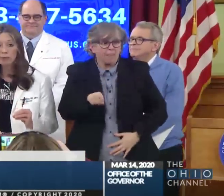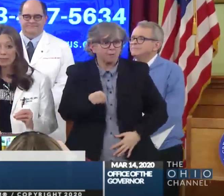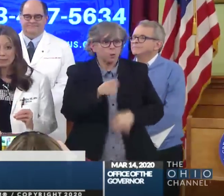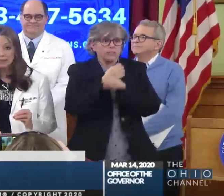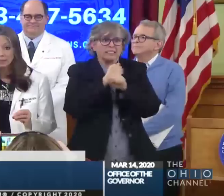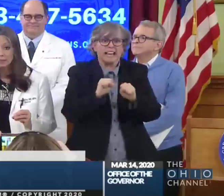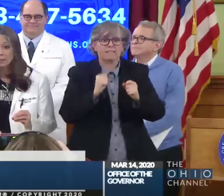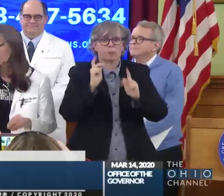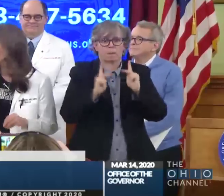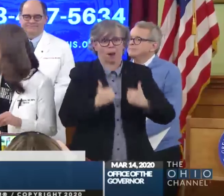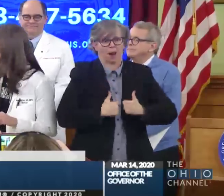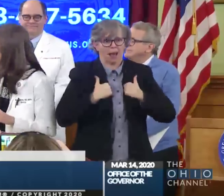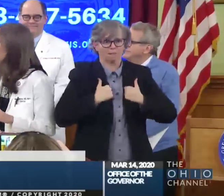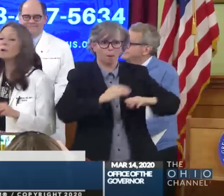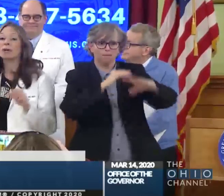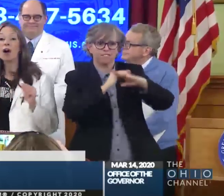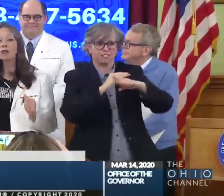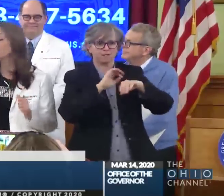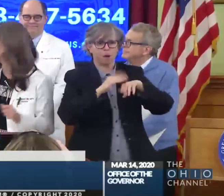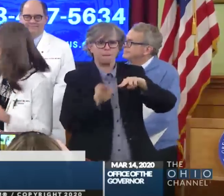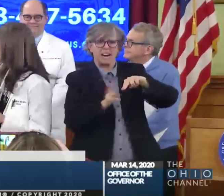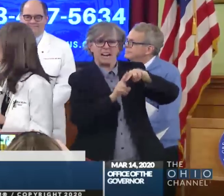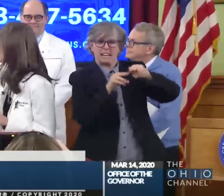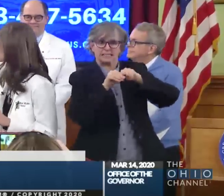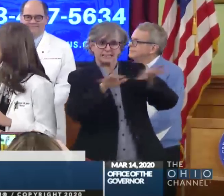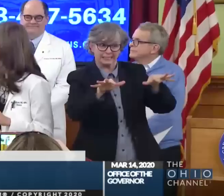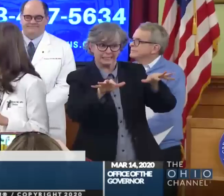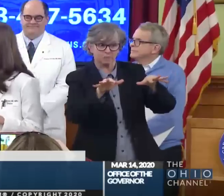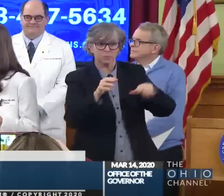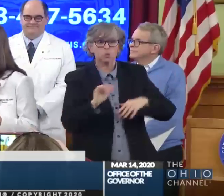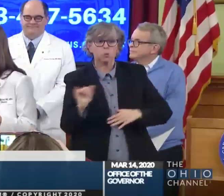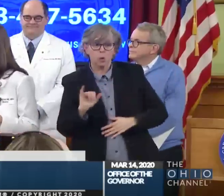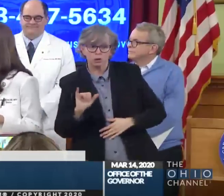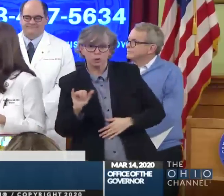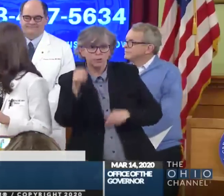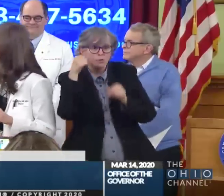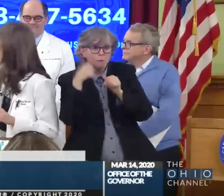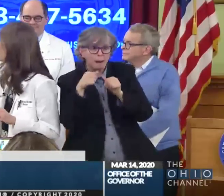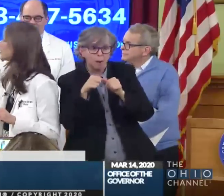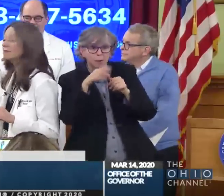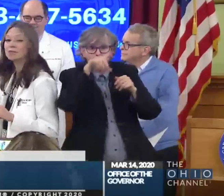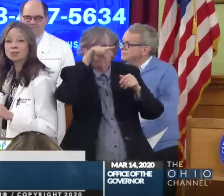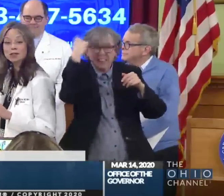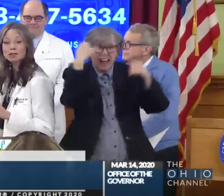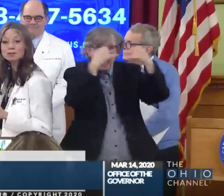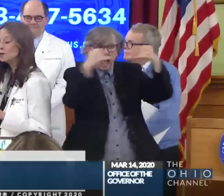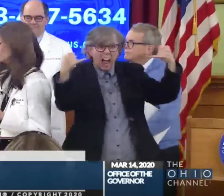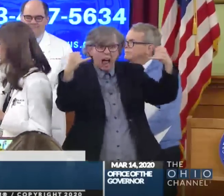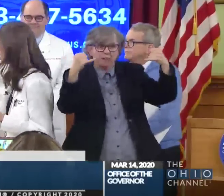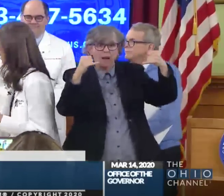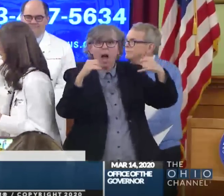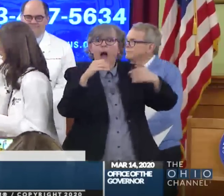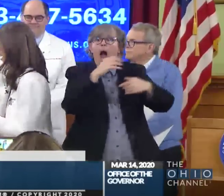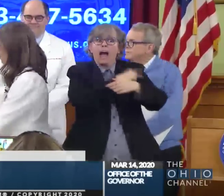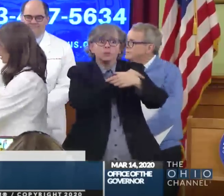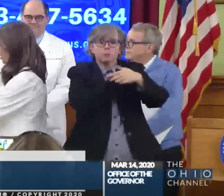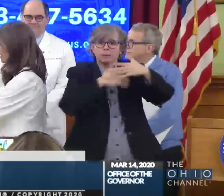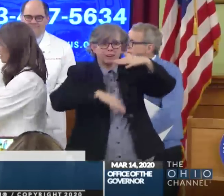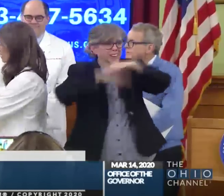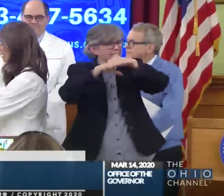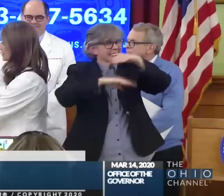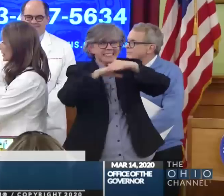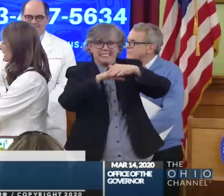people from being sick. But we also want to talk about the line here. The authors of this curve told me,